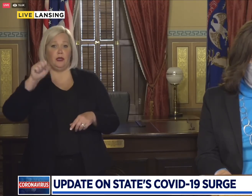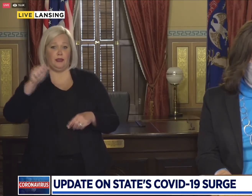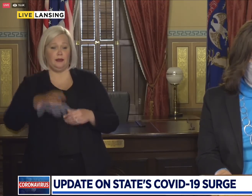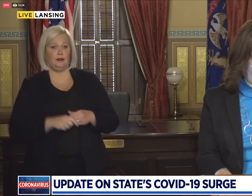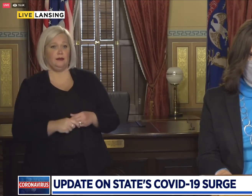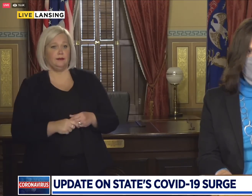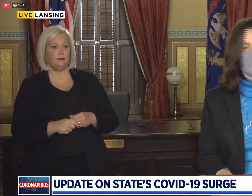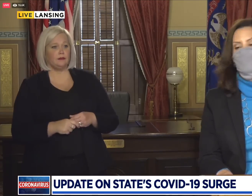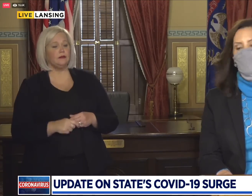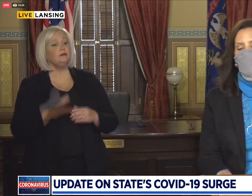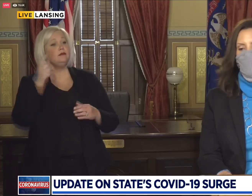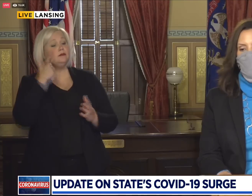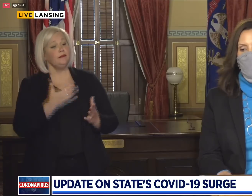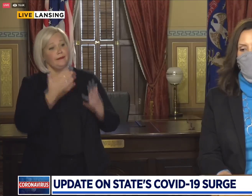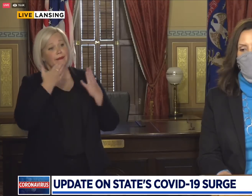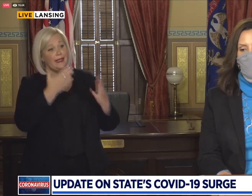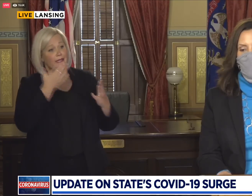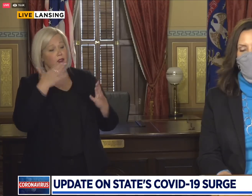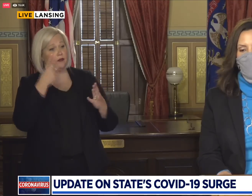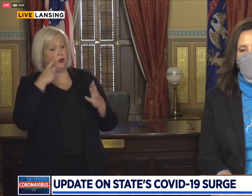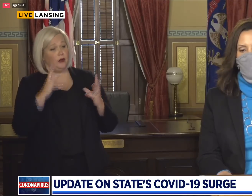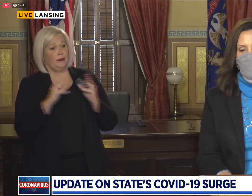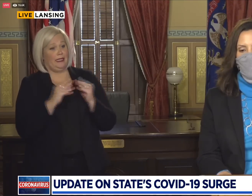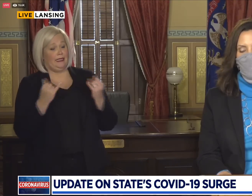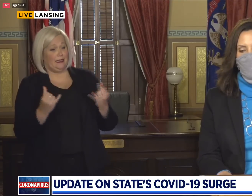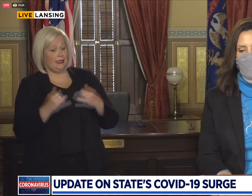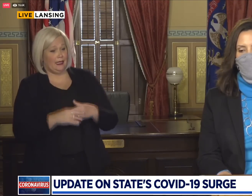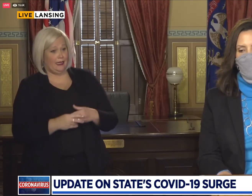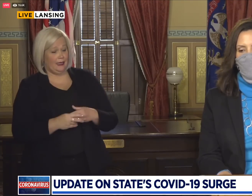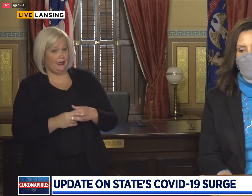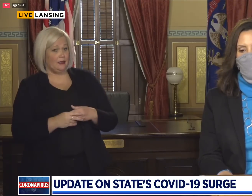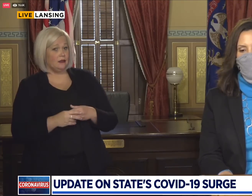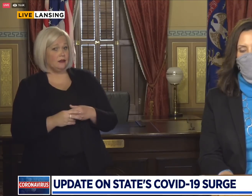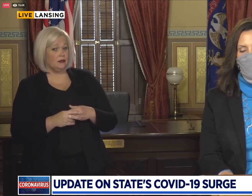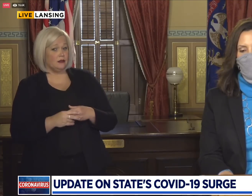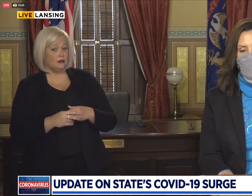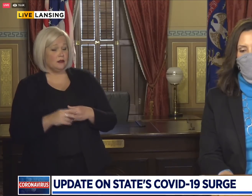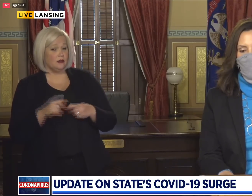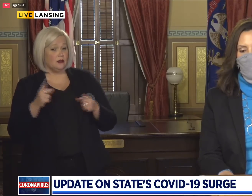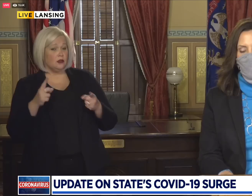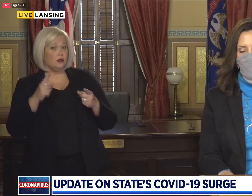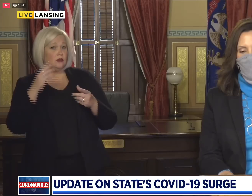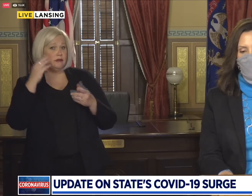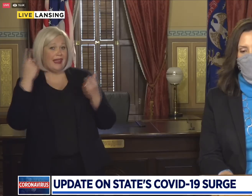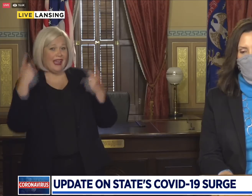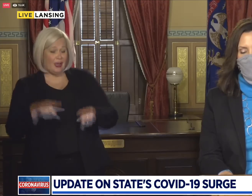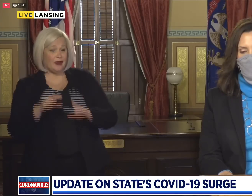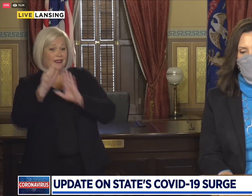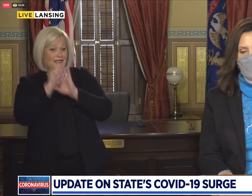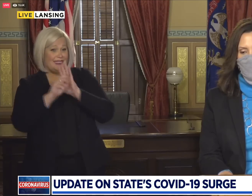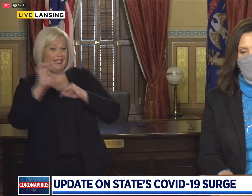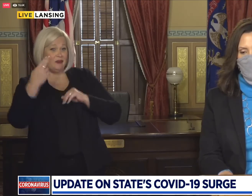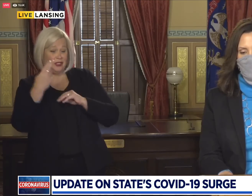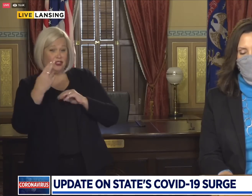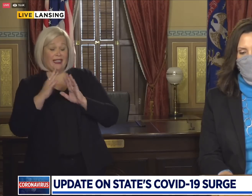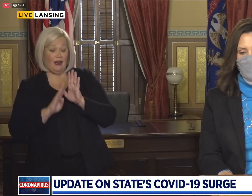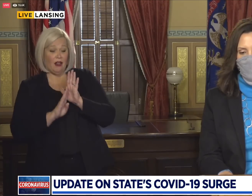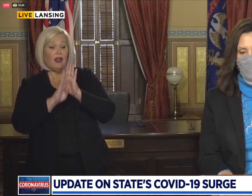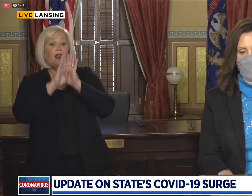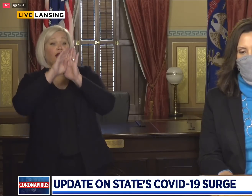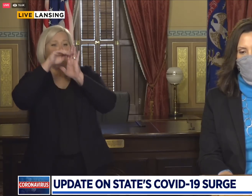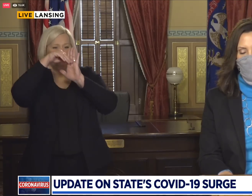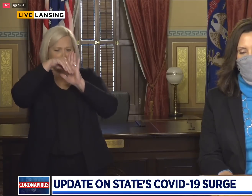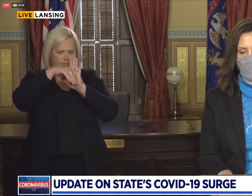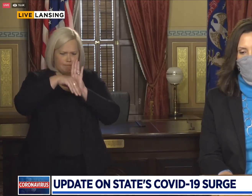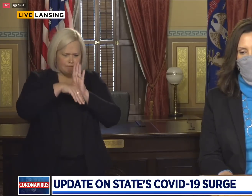Governor, thank you for doing this today. As you noted, the spread of COVID was down substantially, or at least the state was able to do that earlier in the year. And in part,